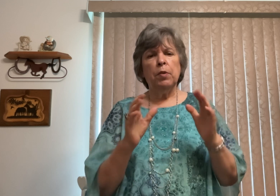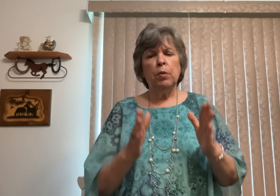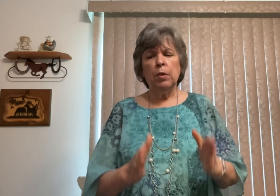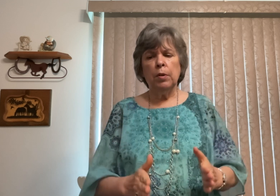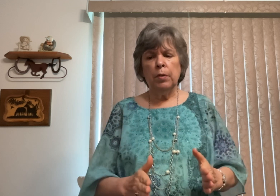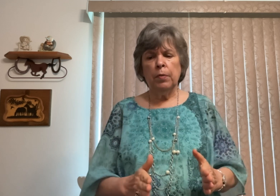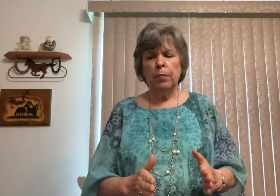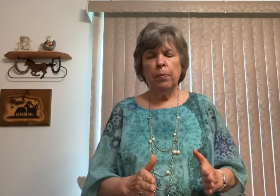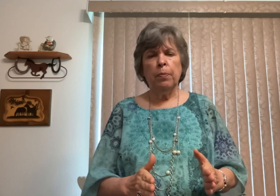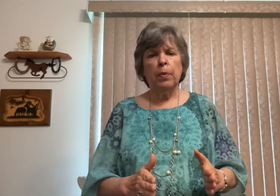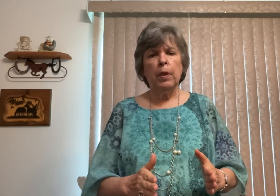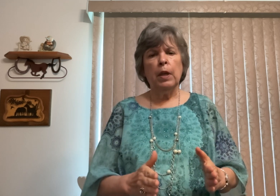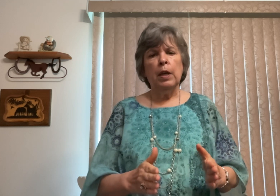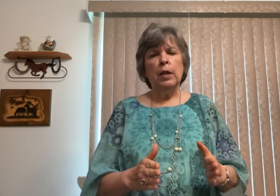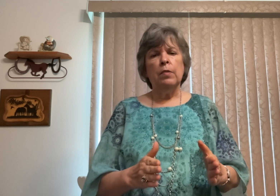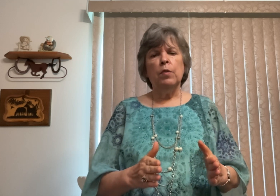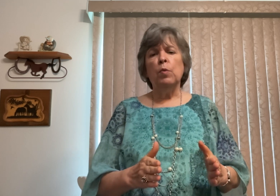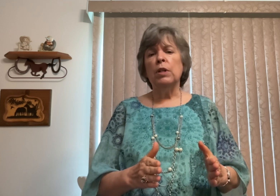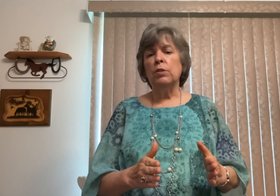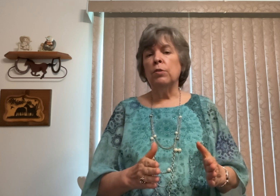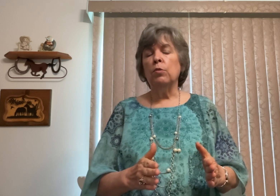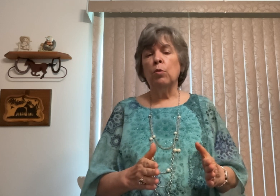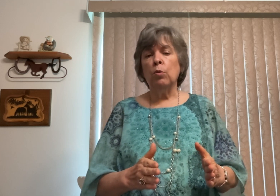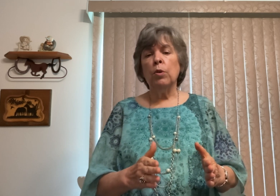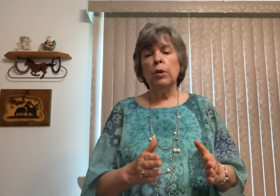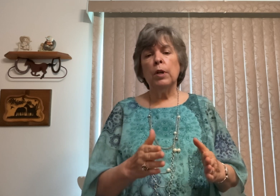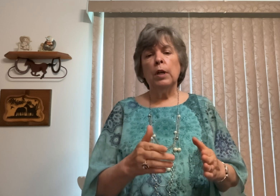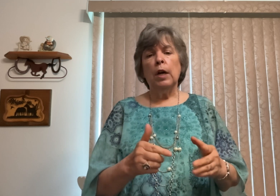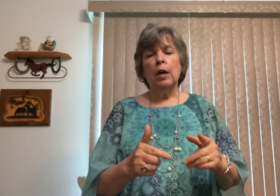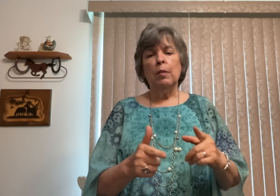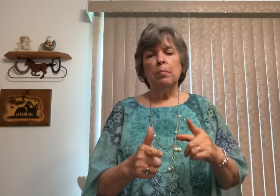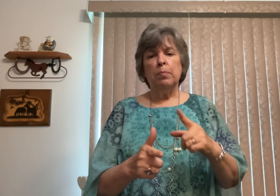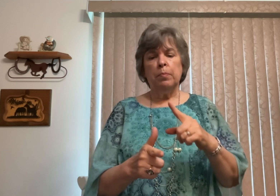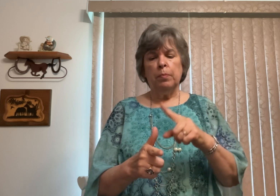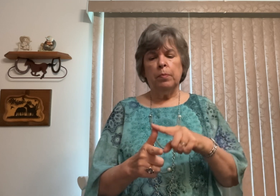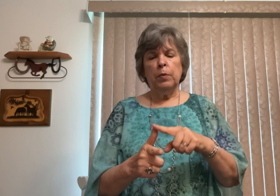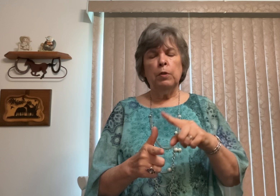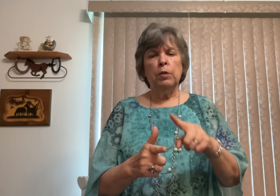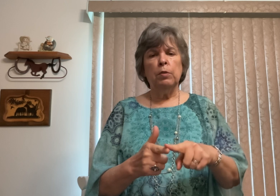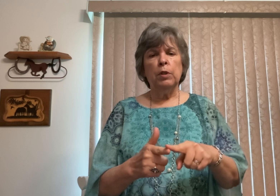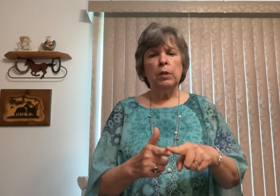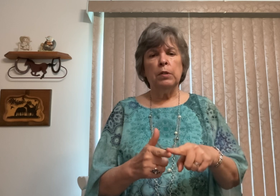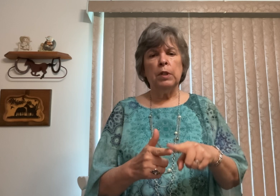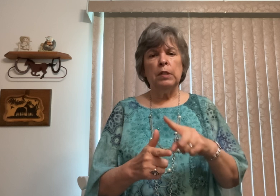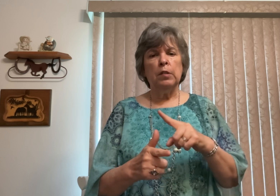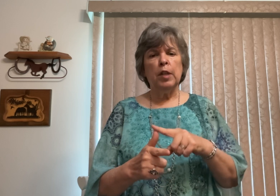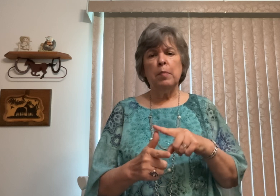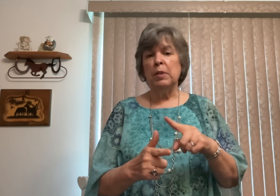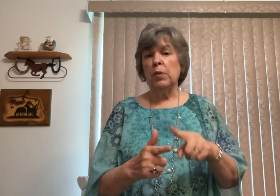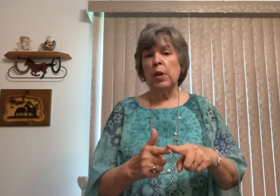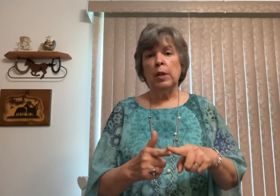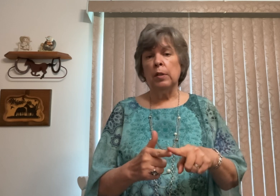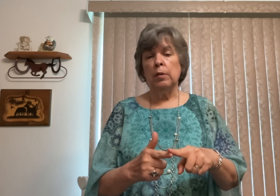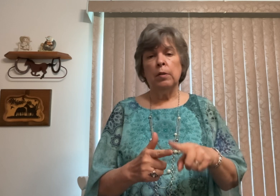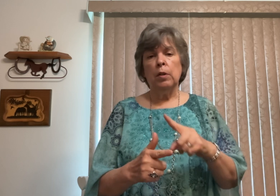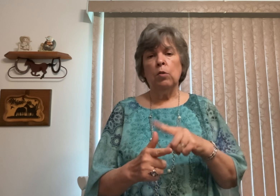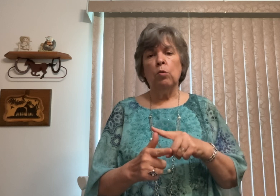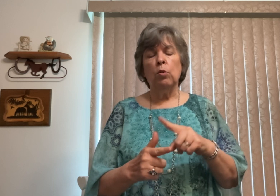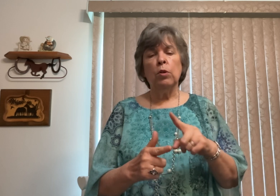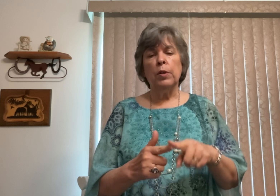Savior. If you want to do or, you can do this. That's the same as then. Or and